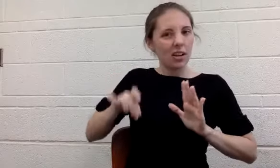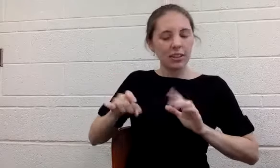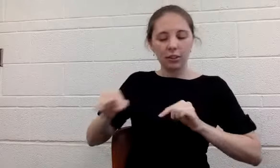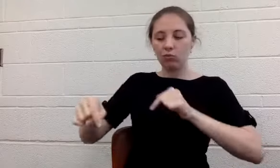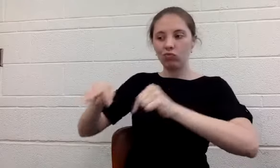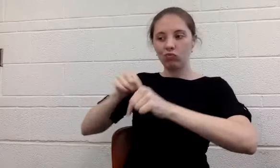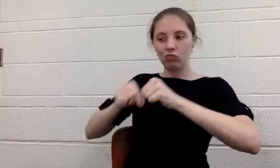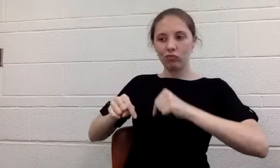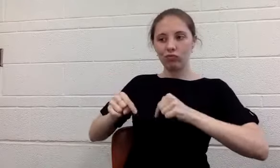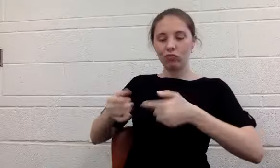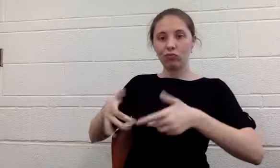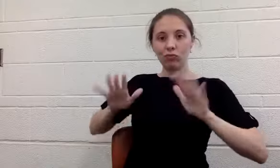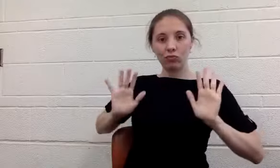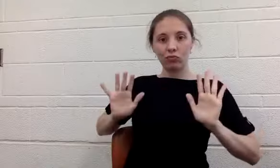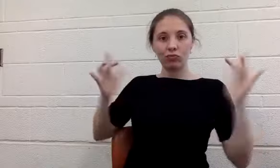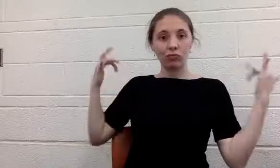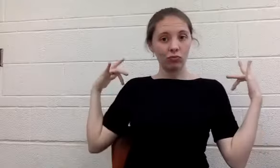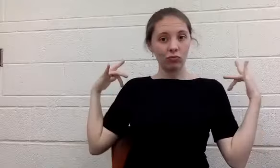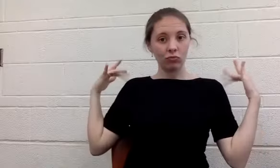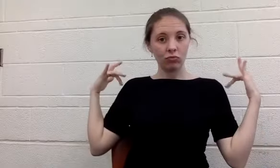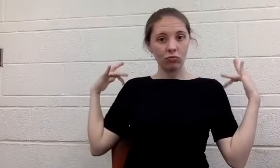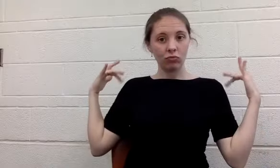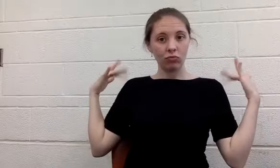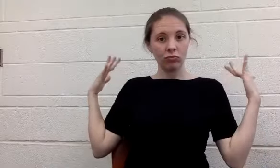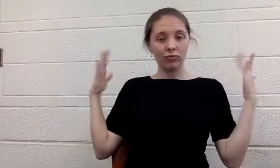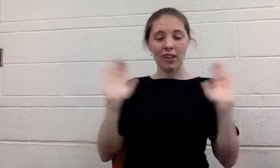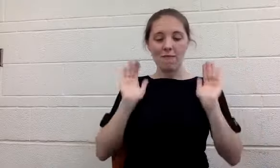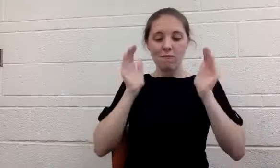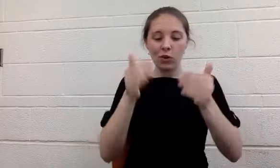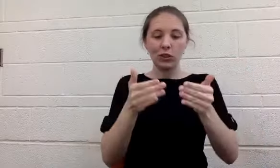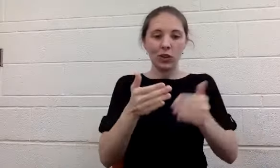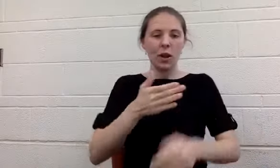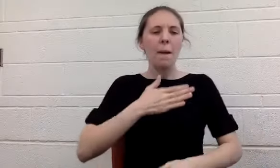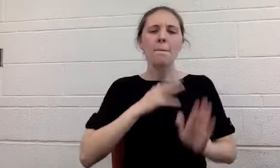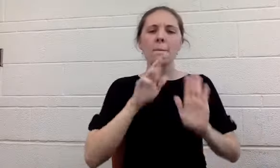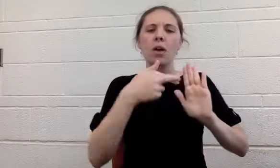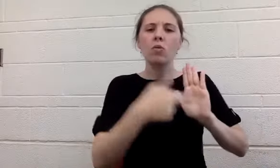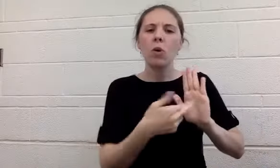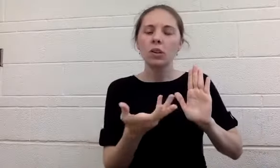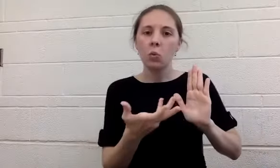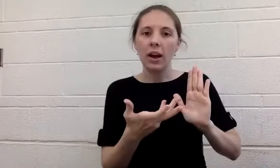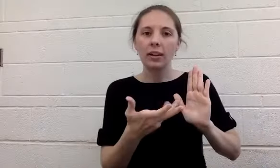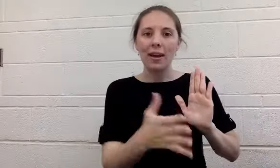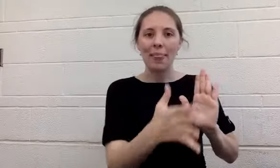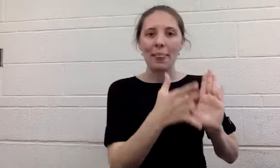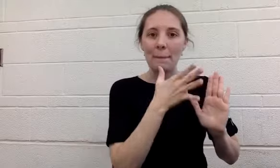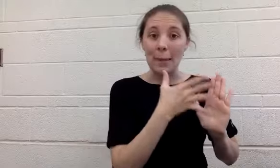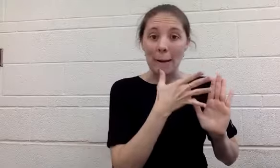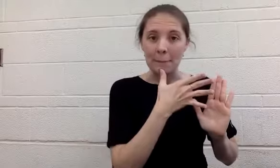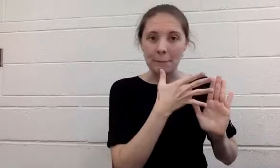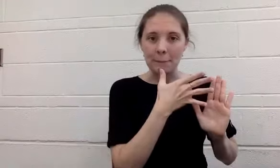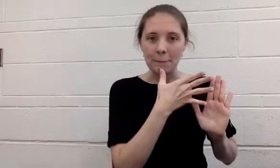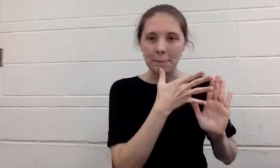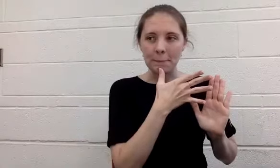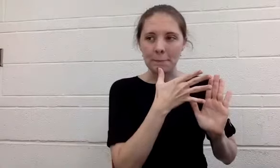to be the world's best sponsor for Earl. I just, and now I love this man beyond, what I can even begin to tell